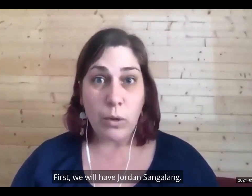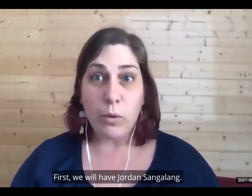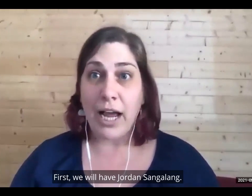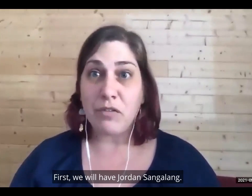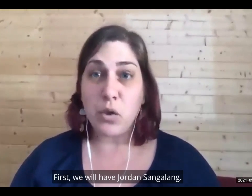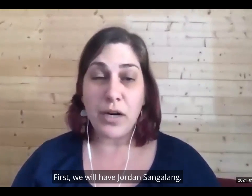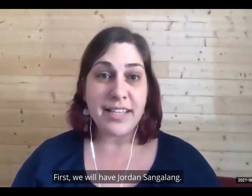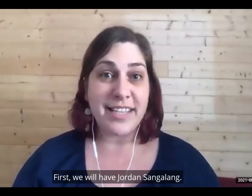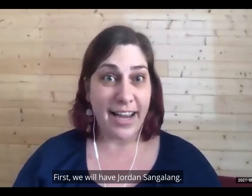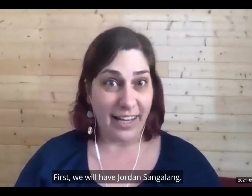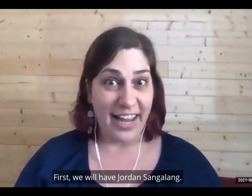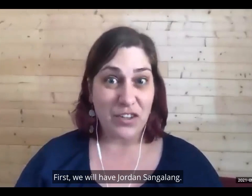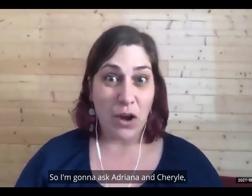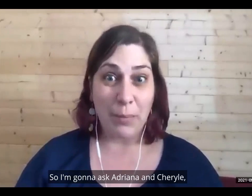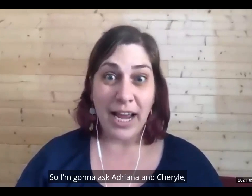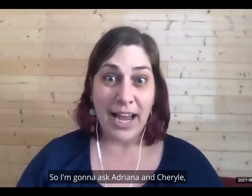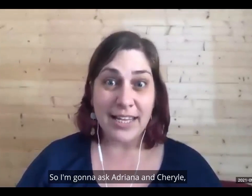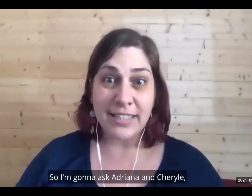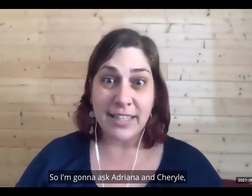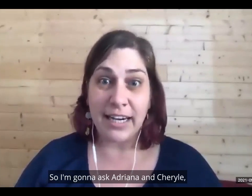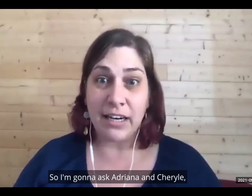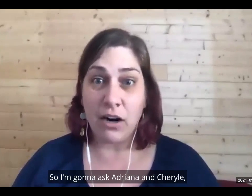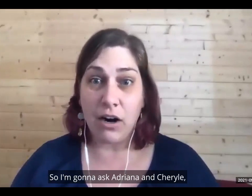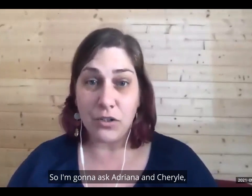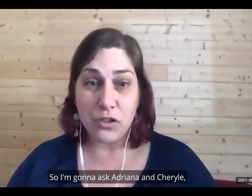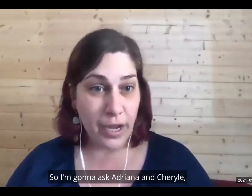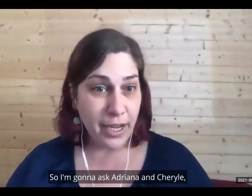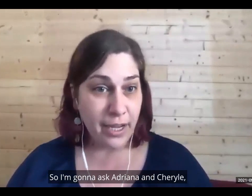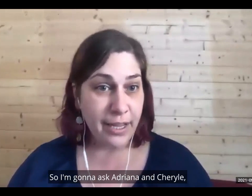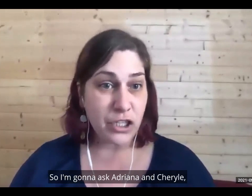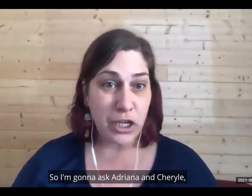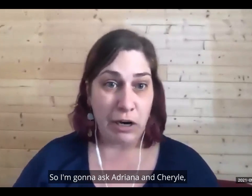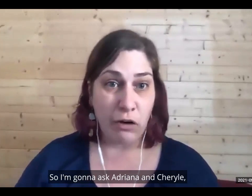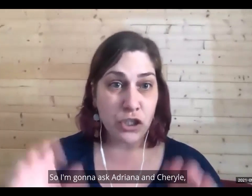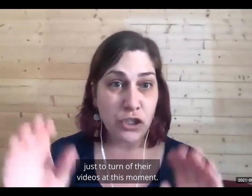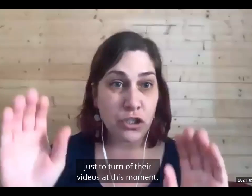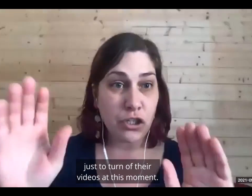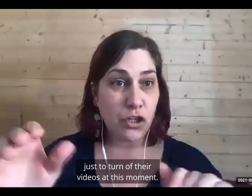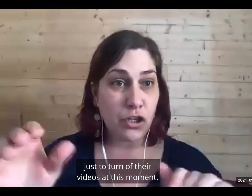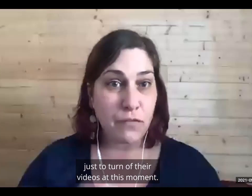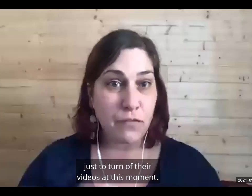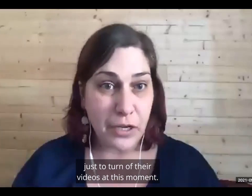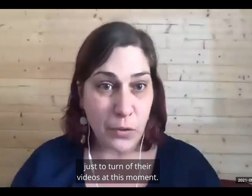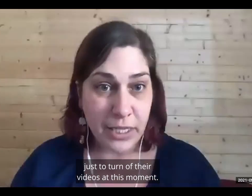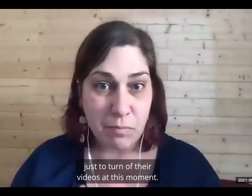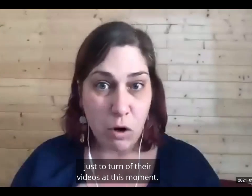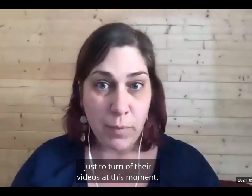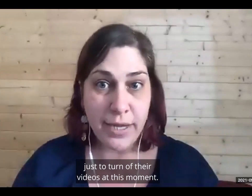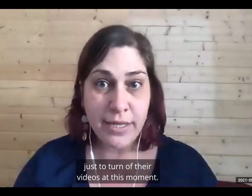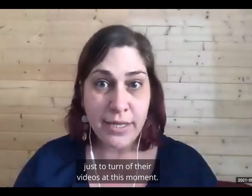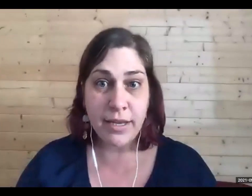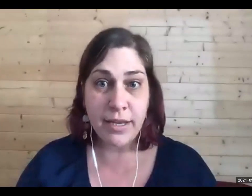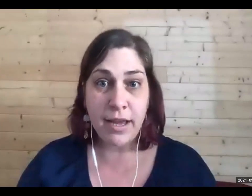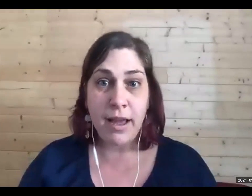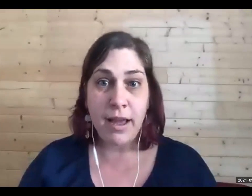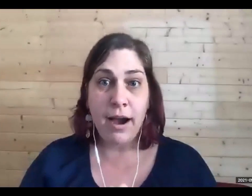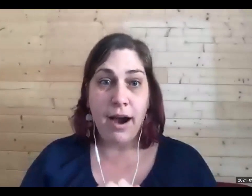First, we will have Jordan Sangalang. So I'm gonna ask Andrea and Cheryle just to turn off their videos at this